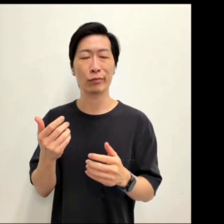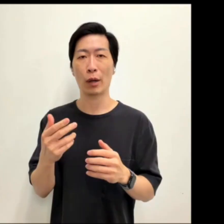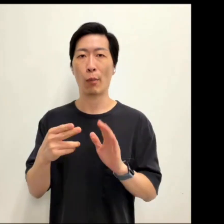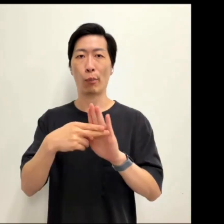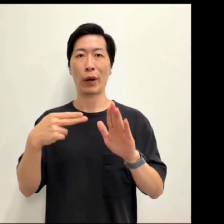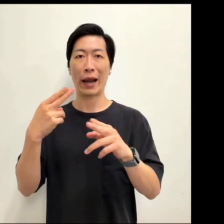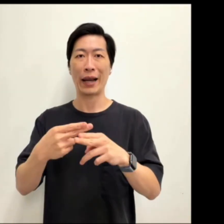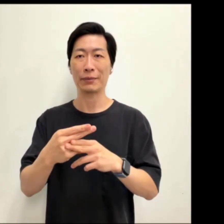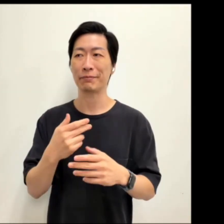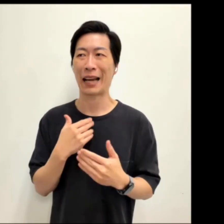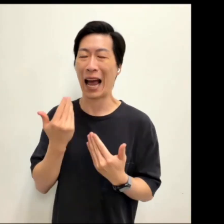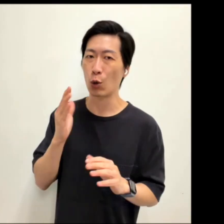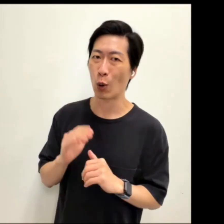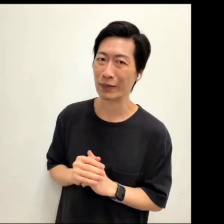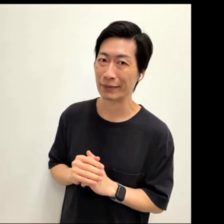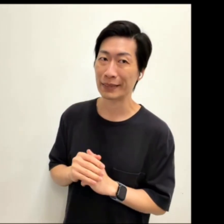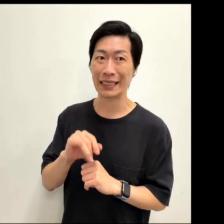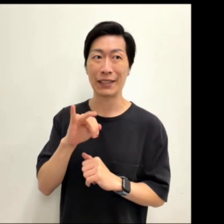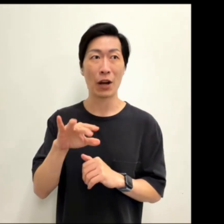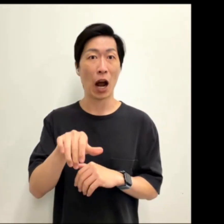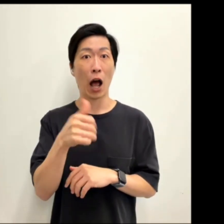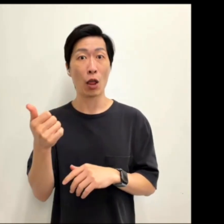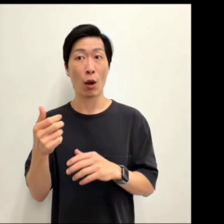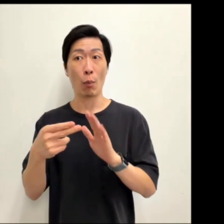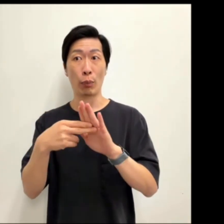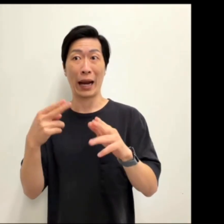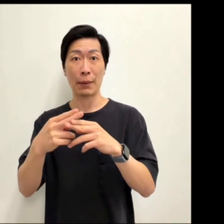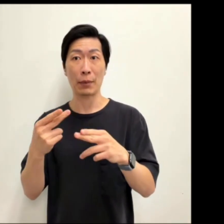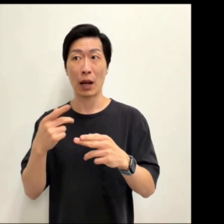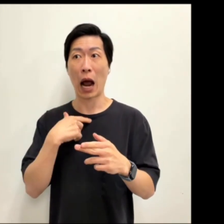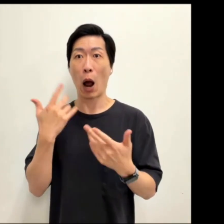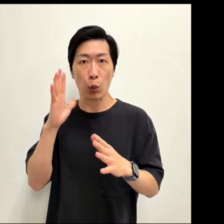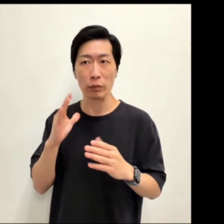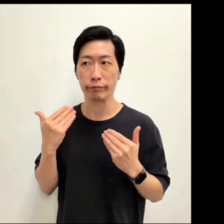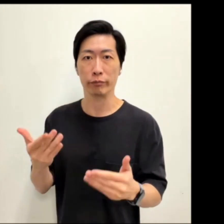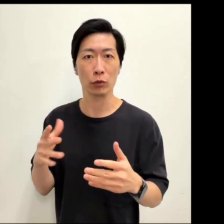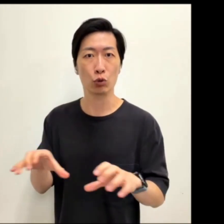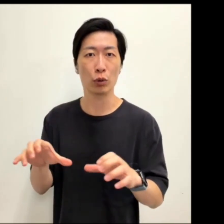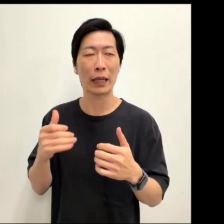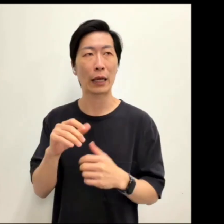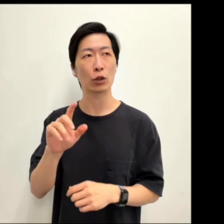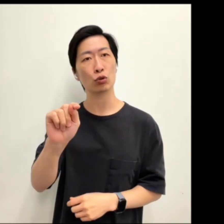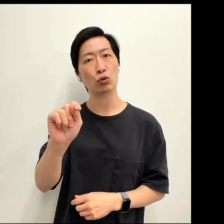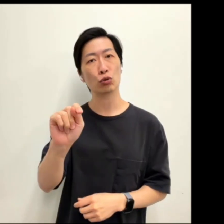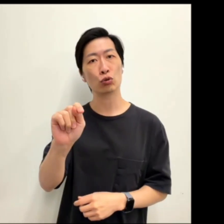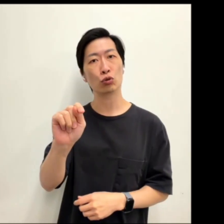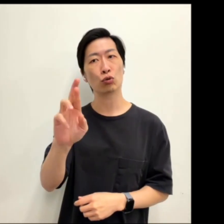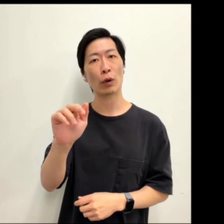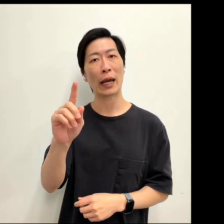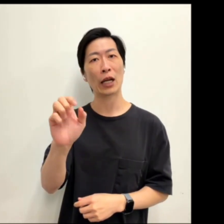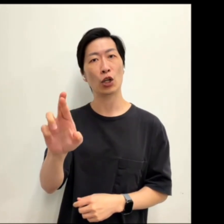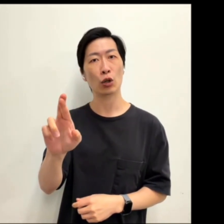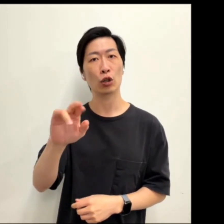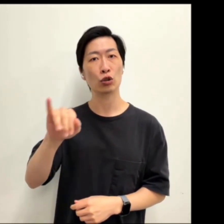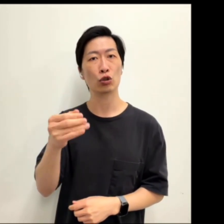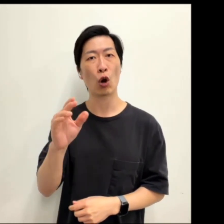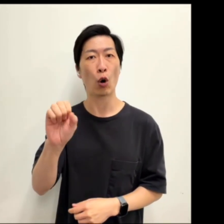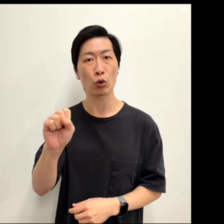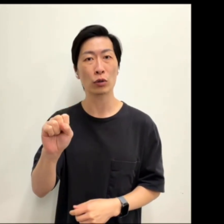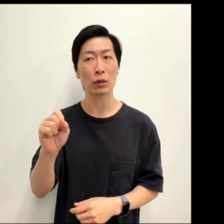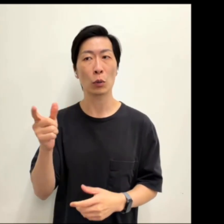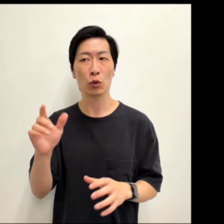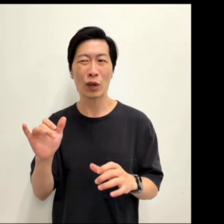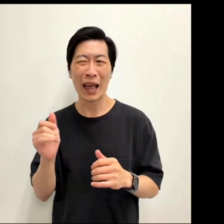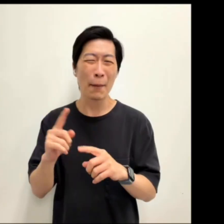brand? I don't know. If there was another brand out there like that, I would be doing it, right? Trader Joe's is similar, but they're